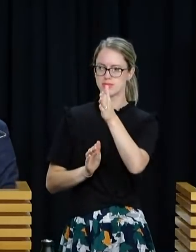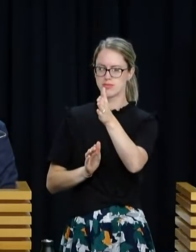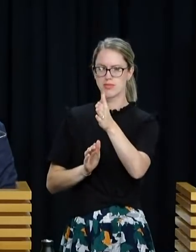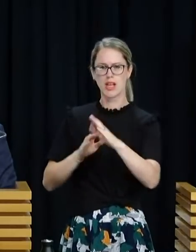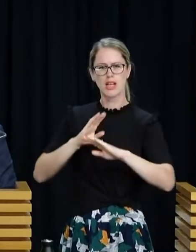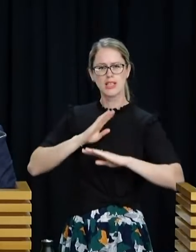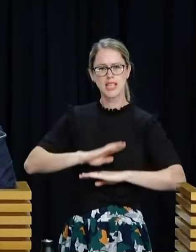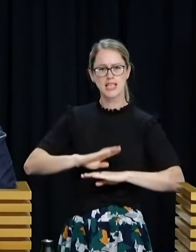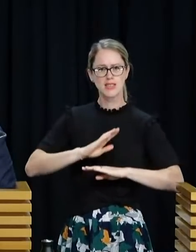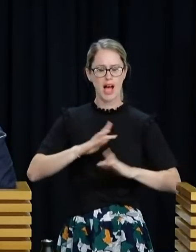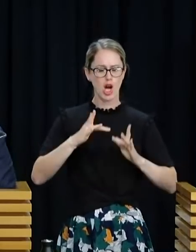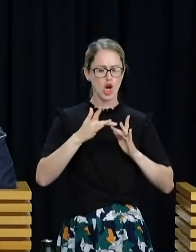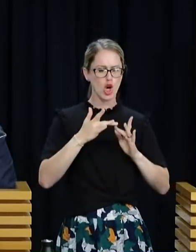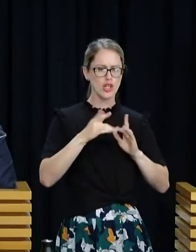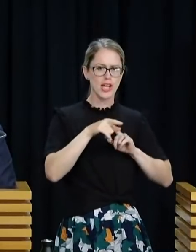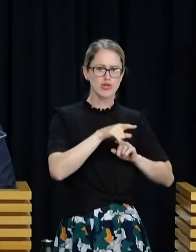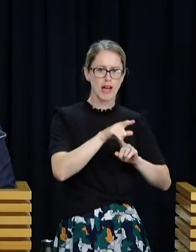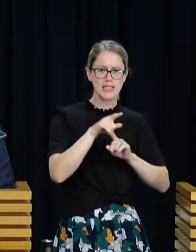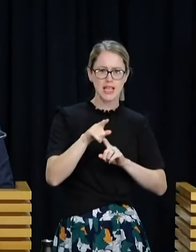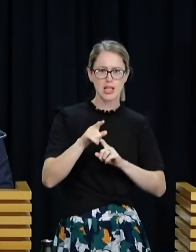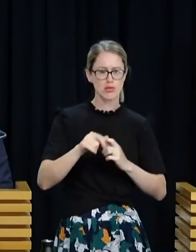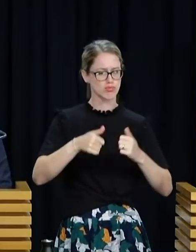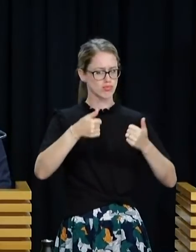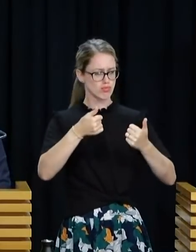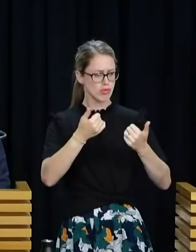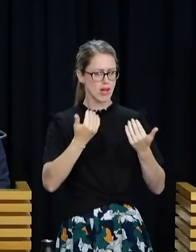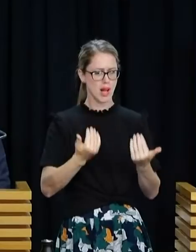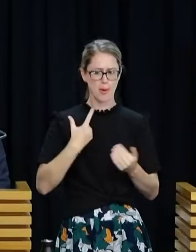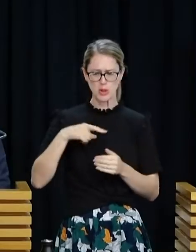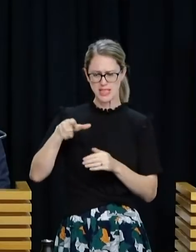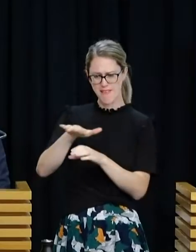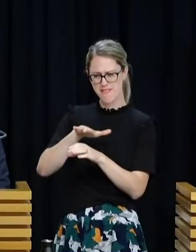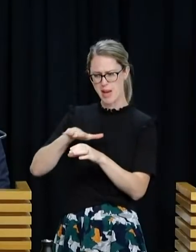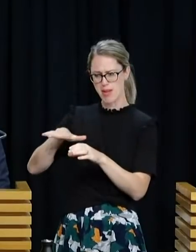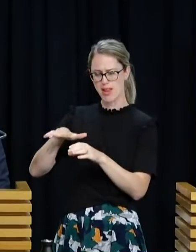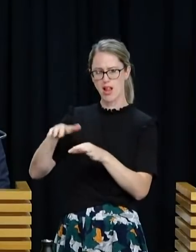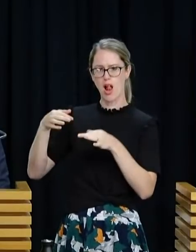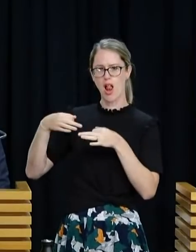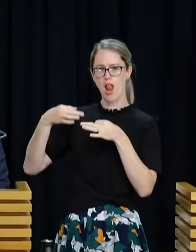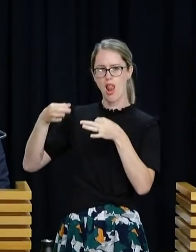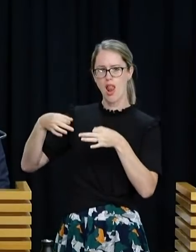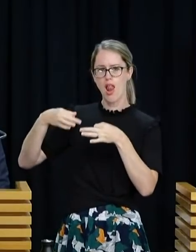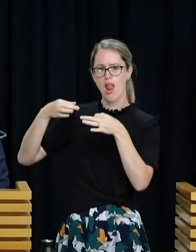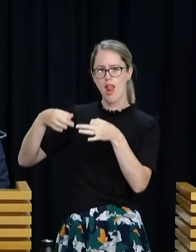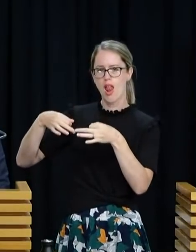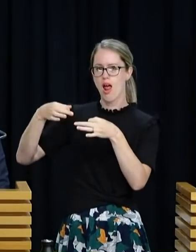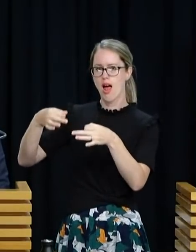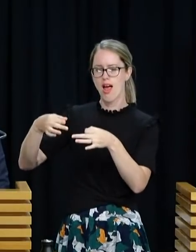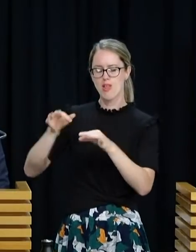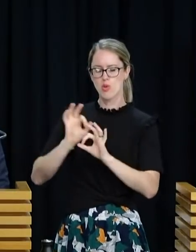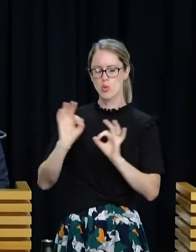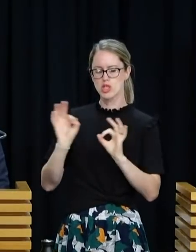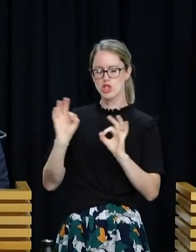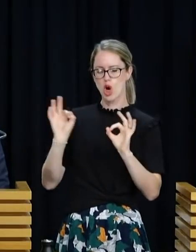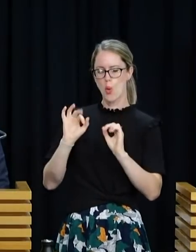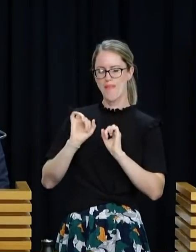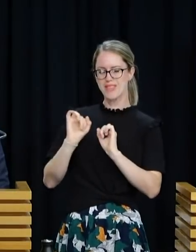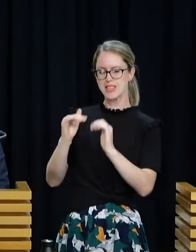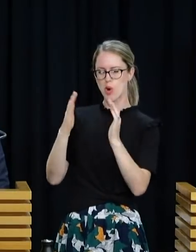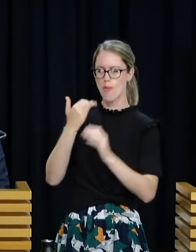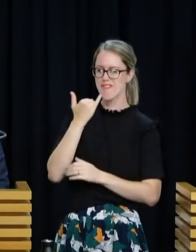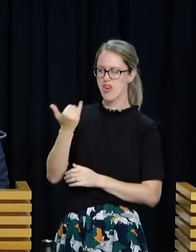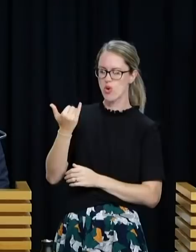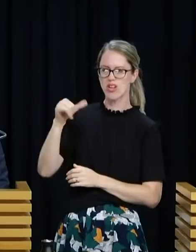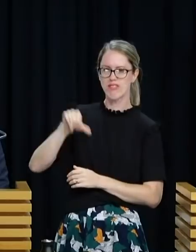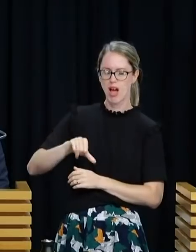tracing ability right now, given that this family, this person was not, there was no attempt at a home visit, given that it was only phone calls and these